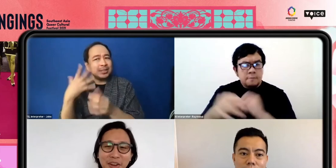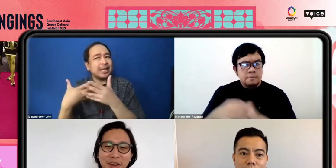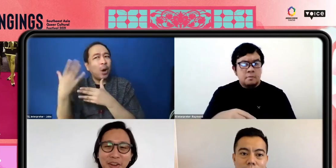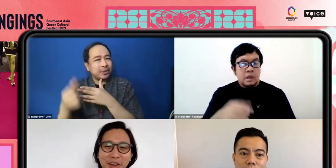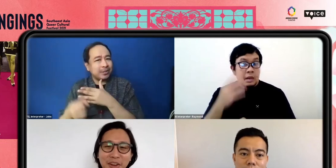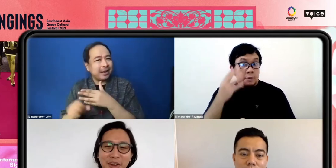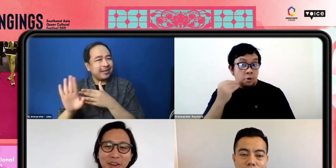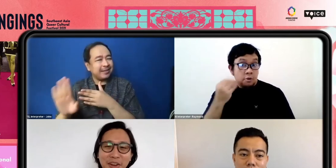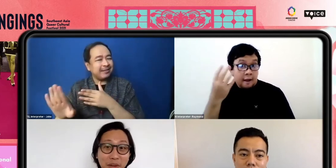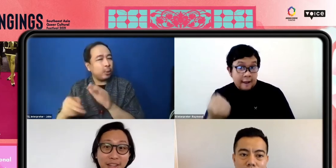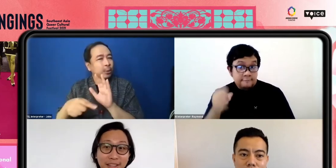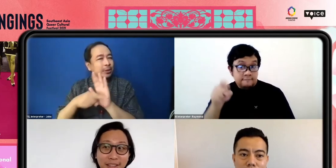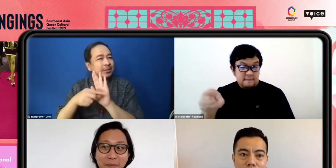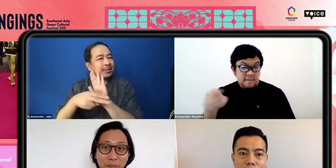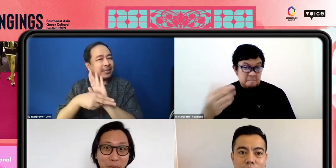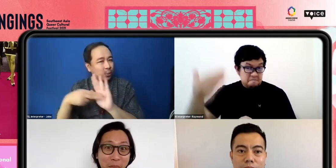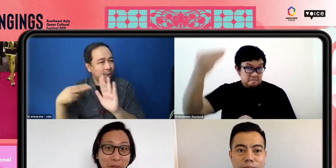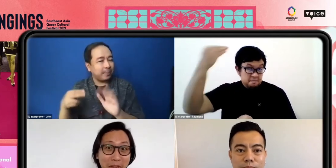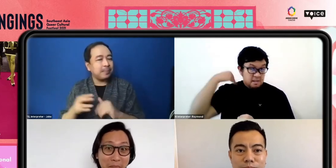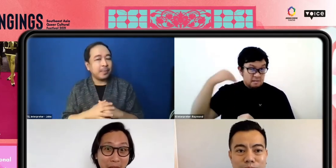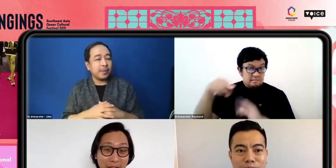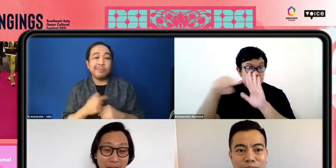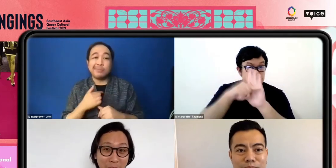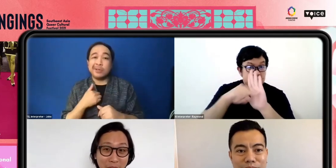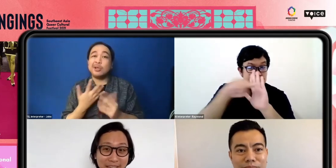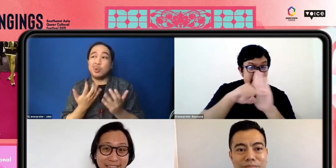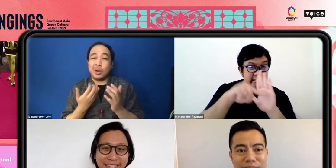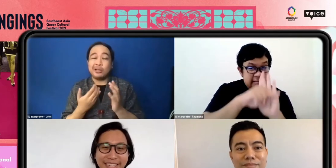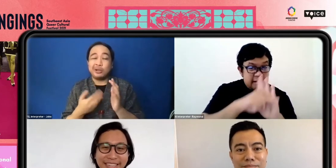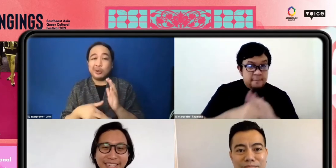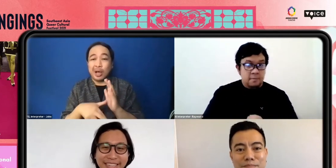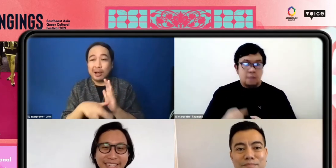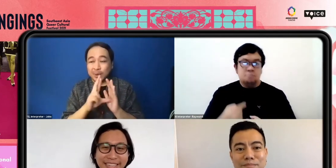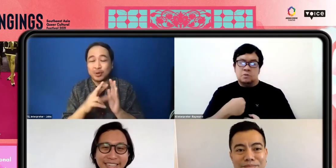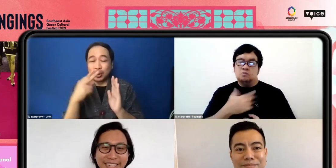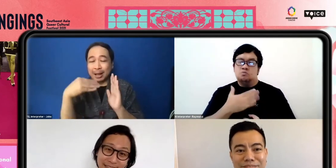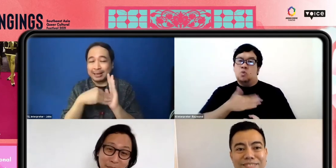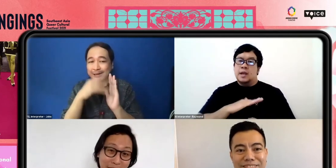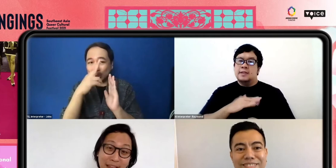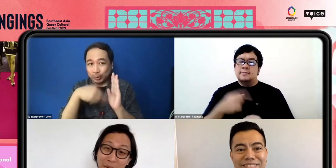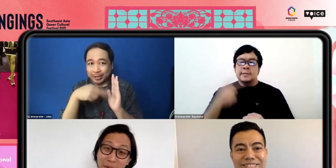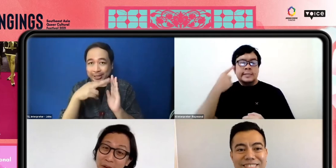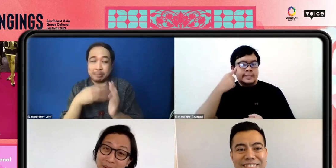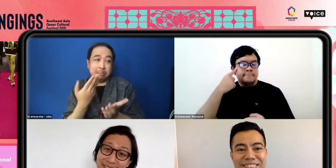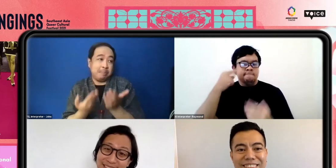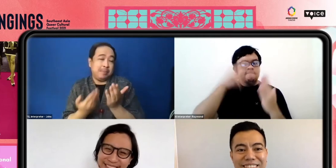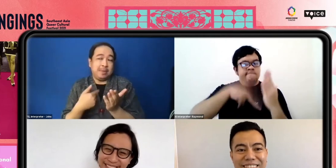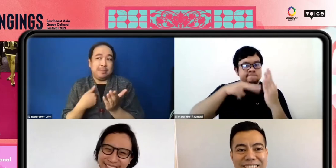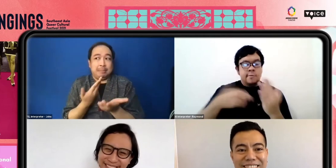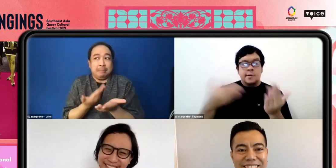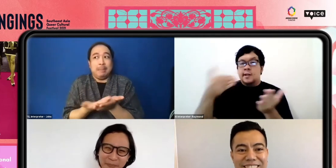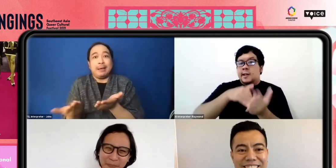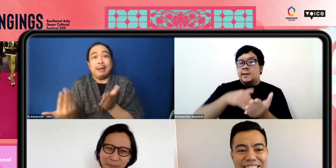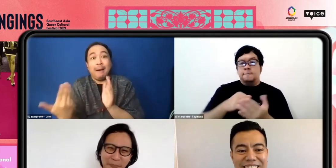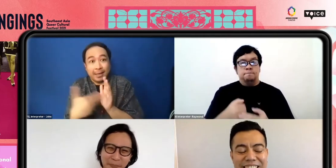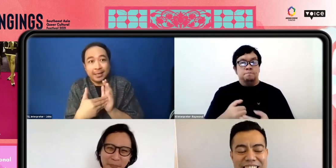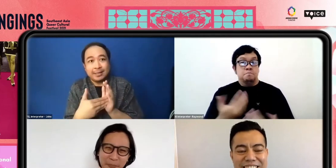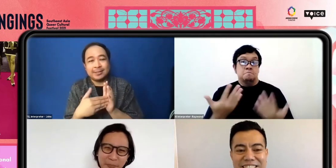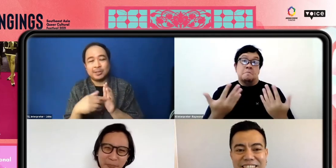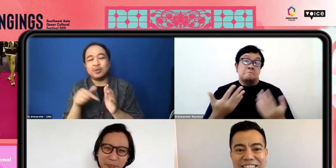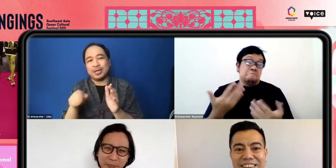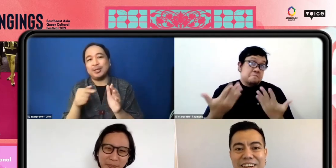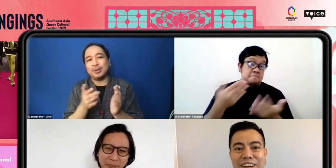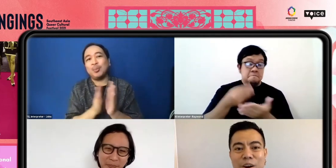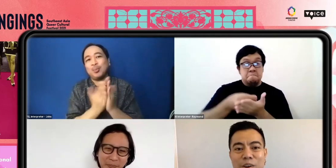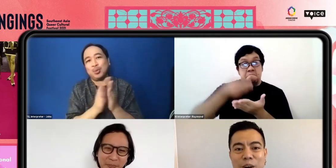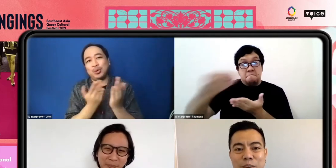I love the book. I want to reread it. I'm probably going to buy a new one. And so that's the book I highly recommend. Yes,